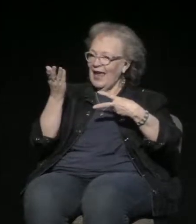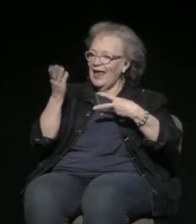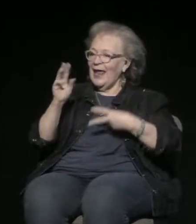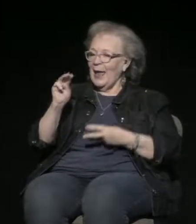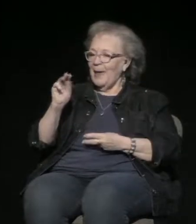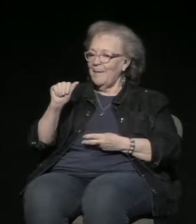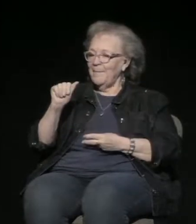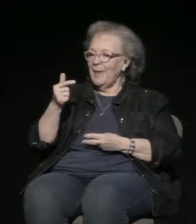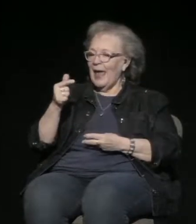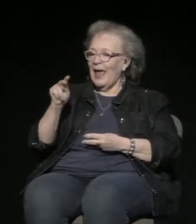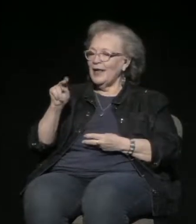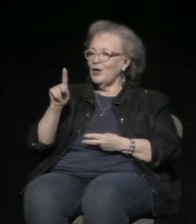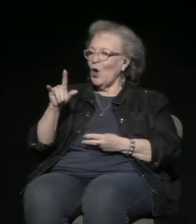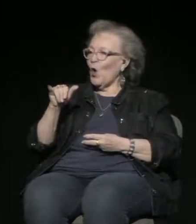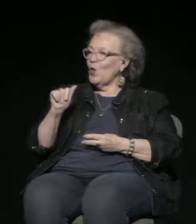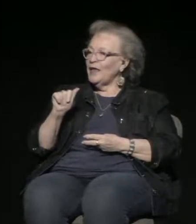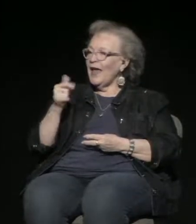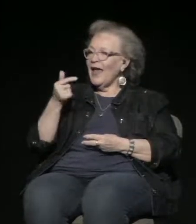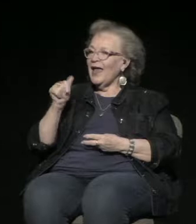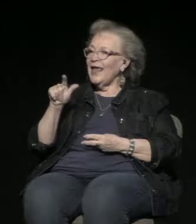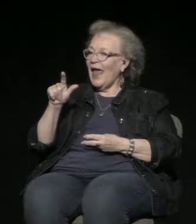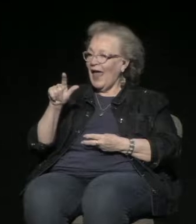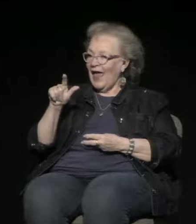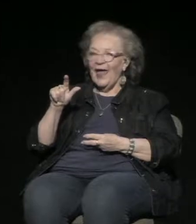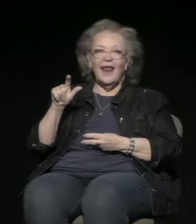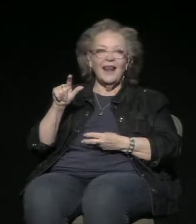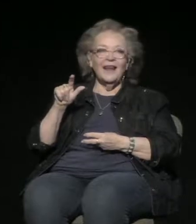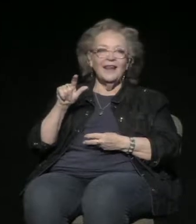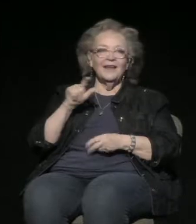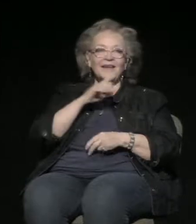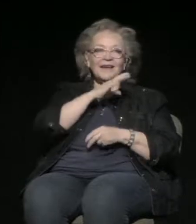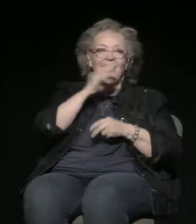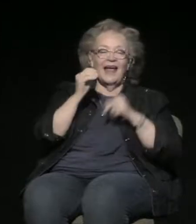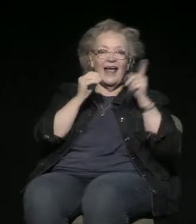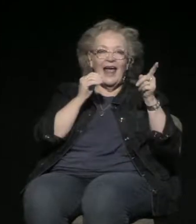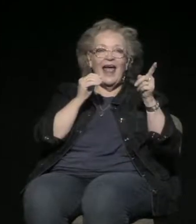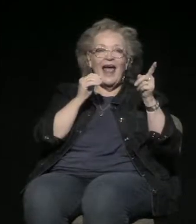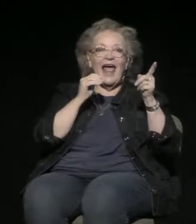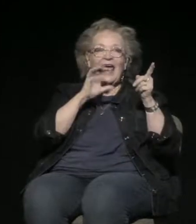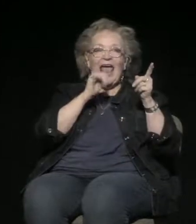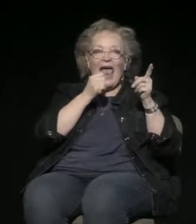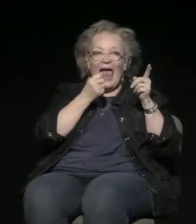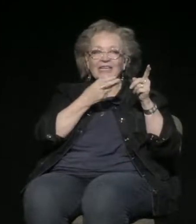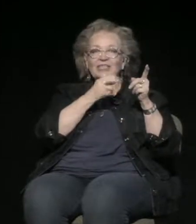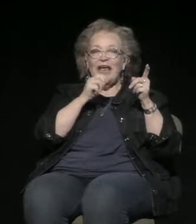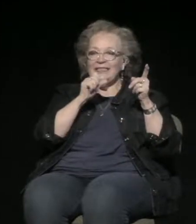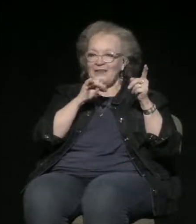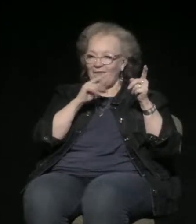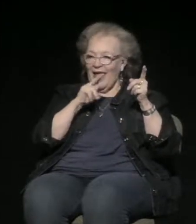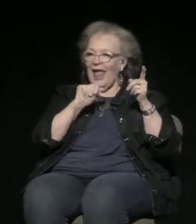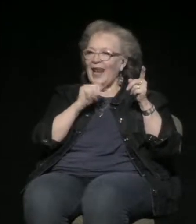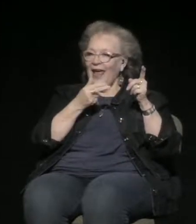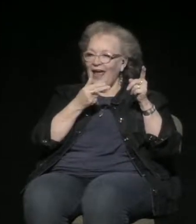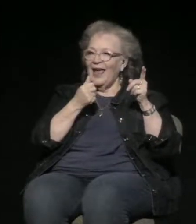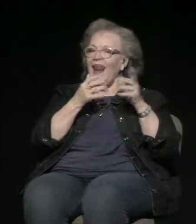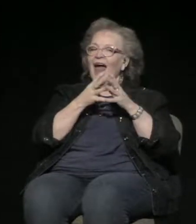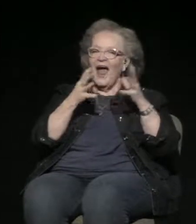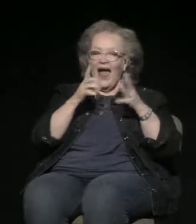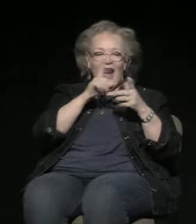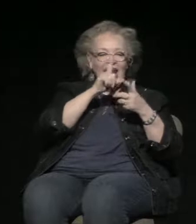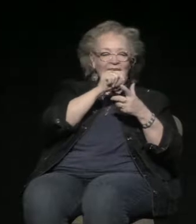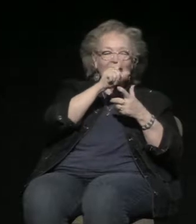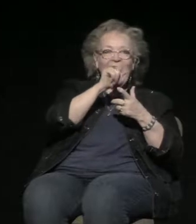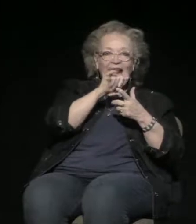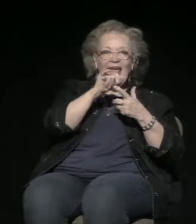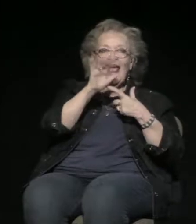Magnolia Gale Parents are Cash and Savannah So they have lots of girls Lily,